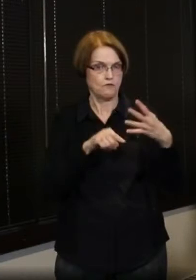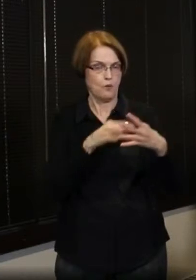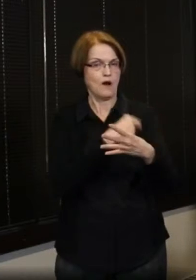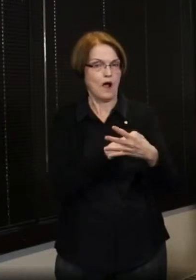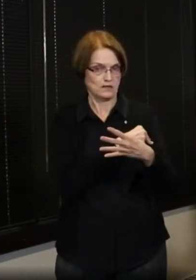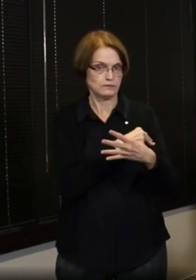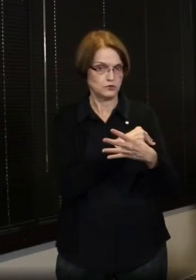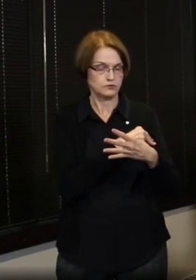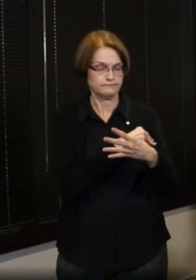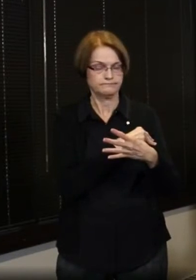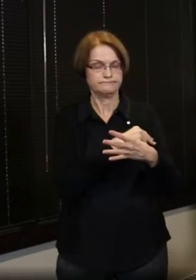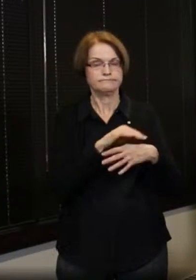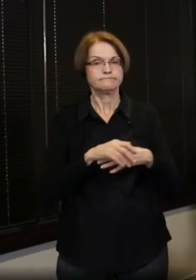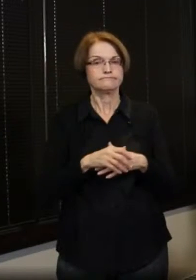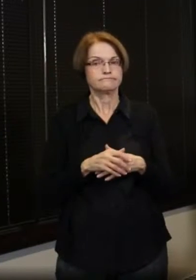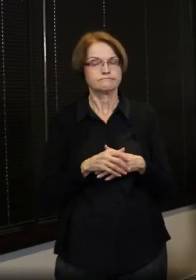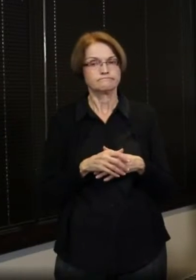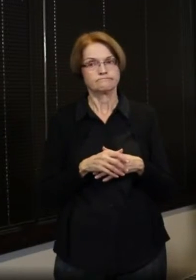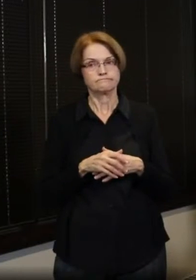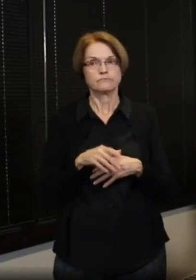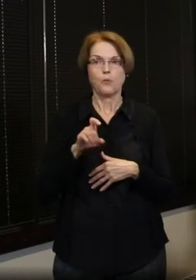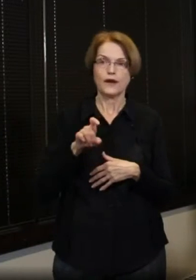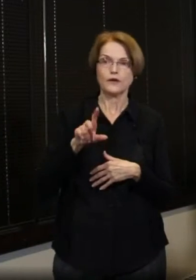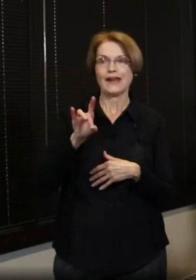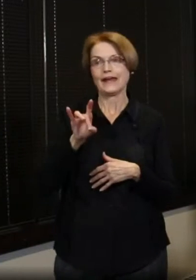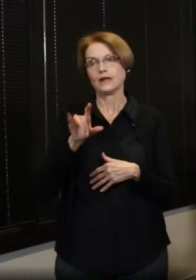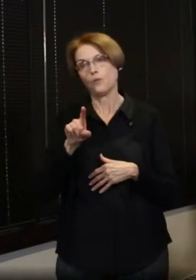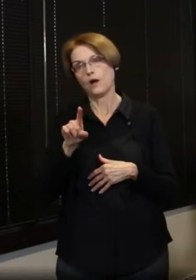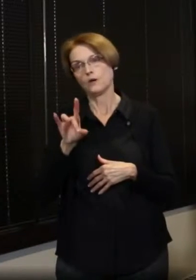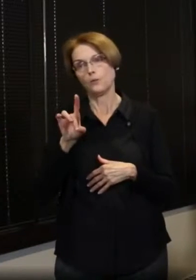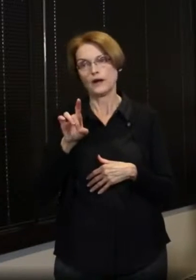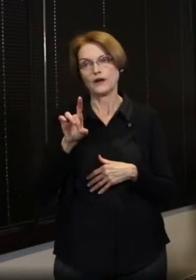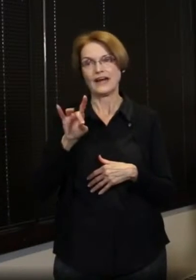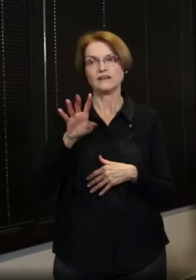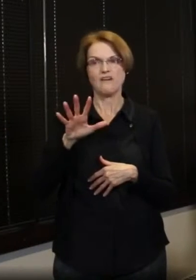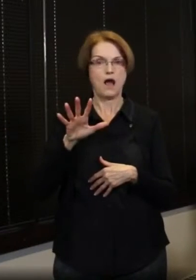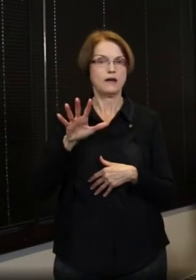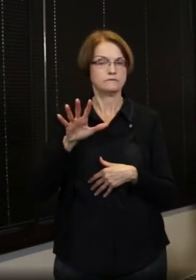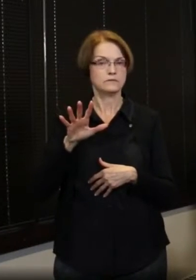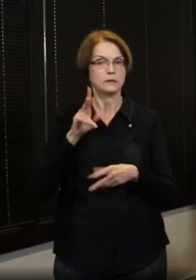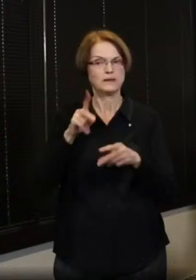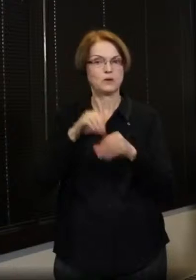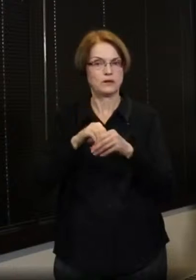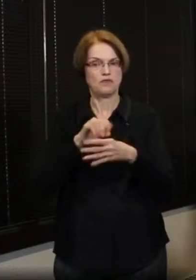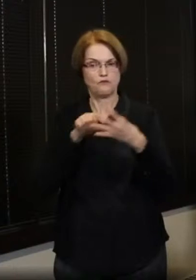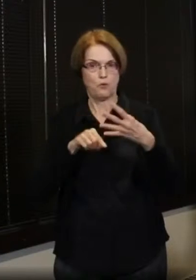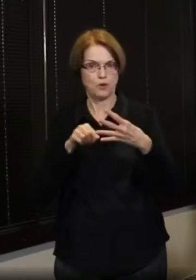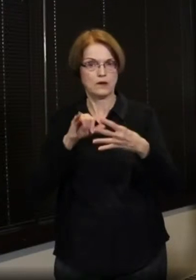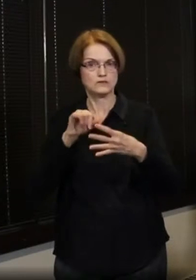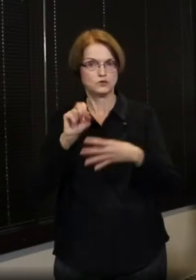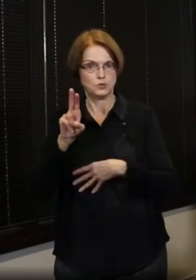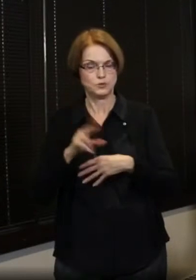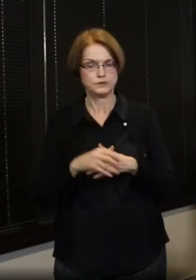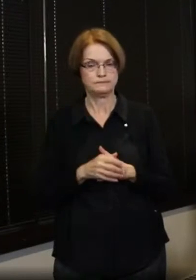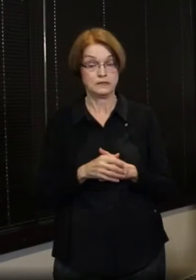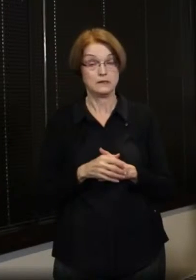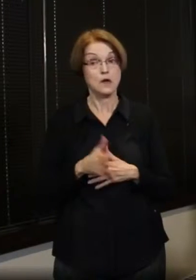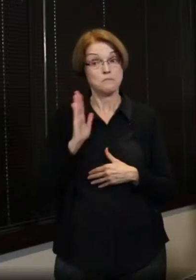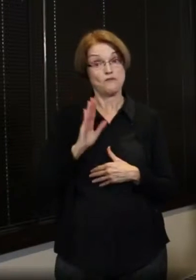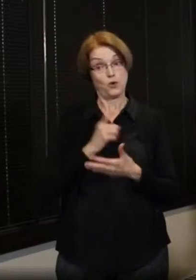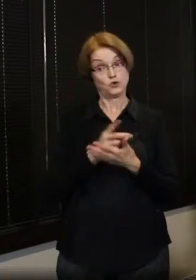across all of our hospitals, and around 180, 185 in our intensive care units. Now, at our peak, we were